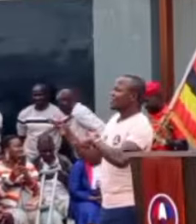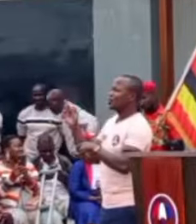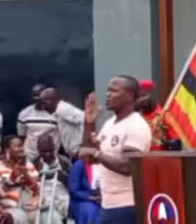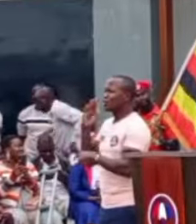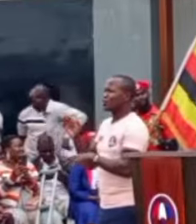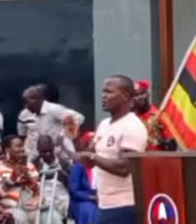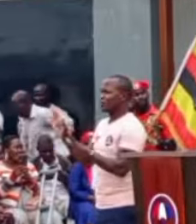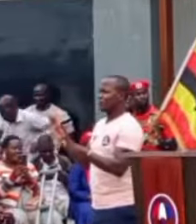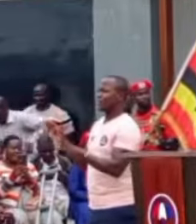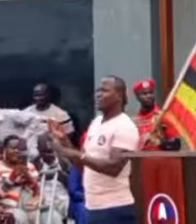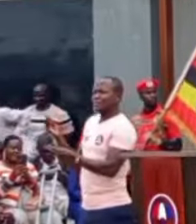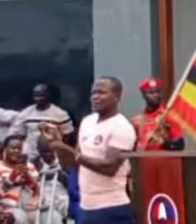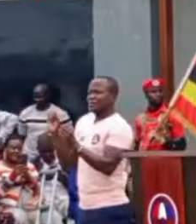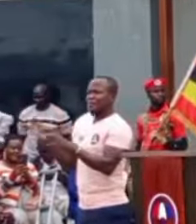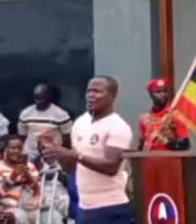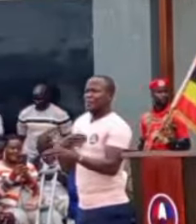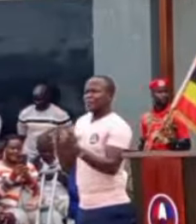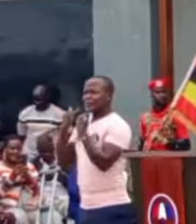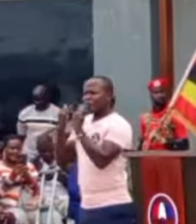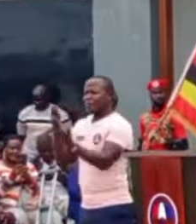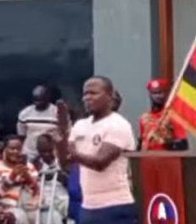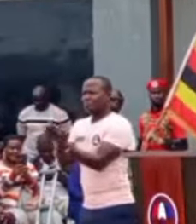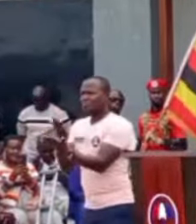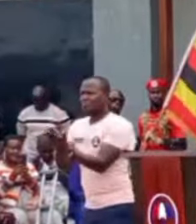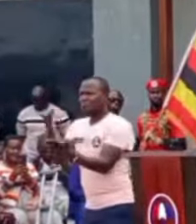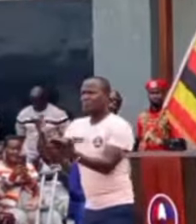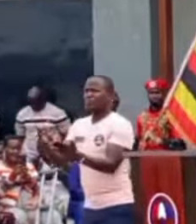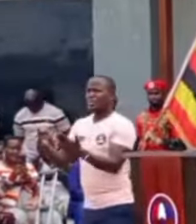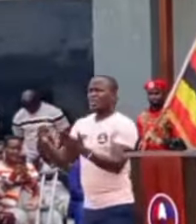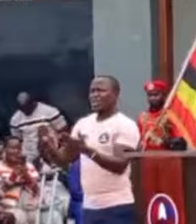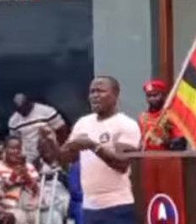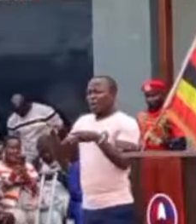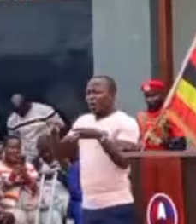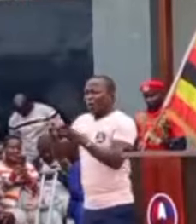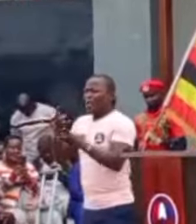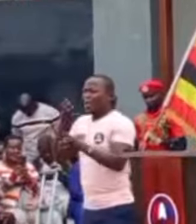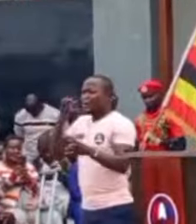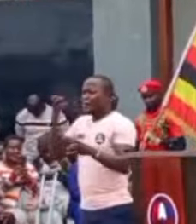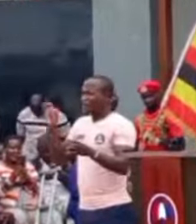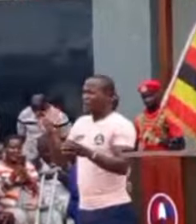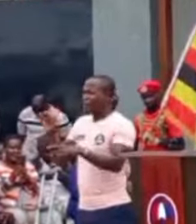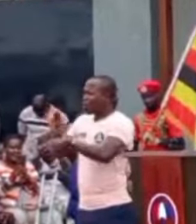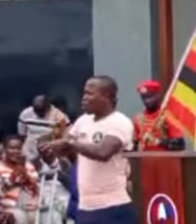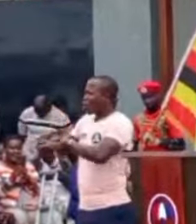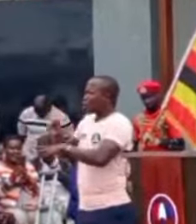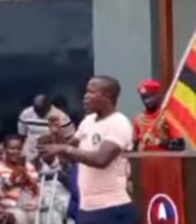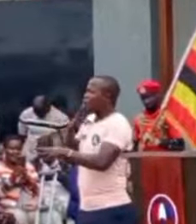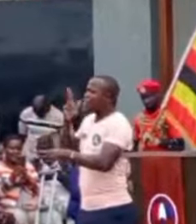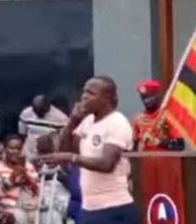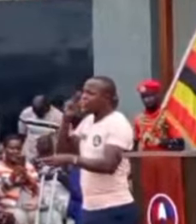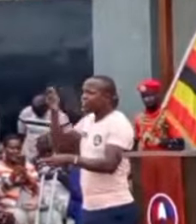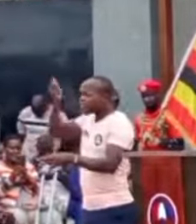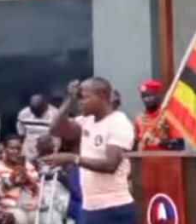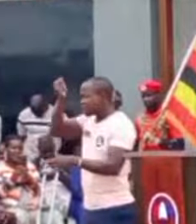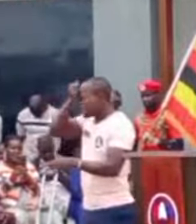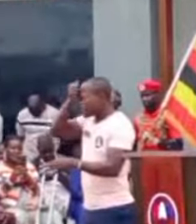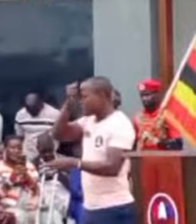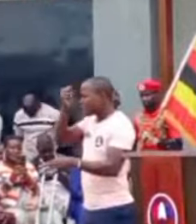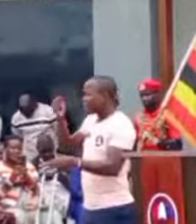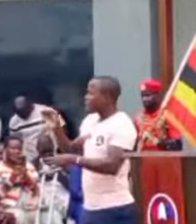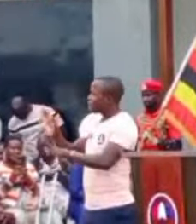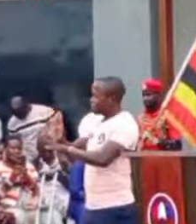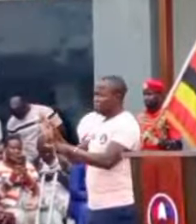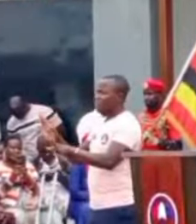so njagala eyo endowooza tusobole okugijjawo basebo ne bannyabo yengeri yokka gye tugenda okusitula bannayuganda